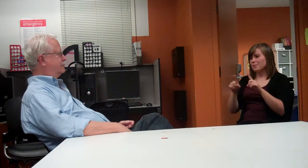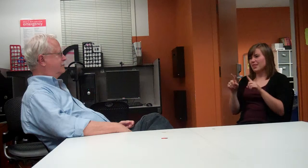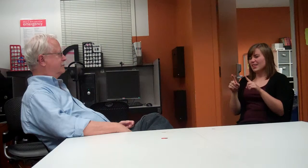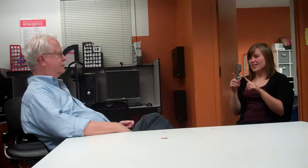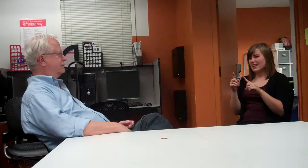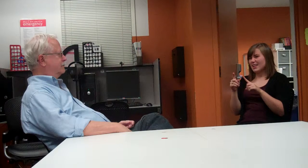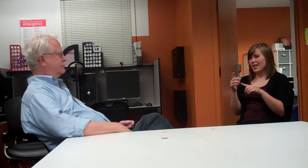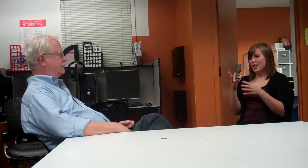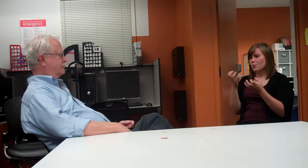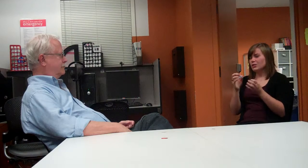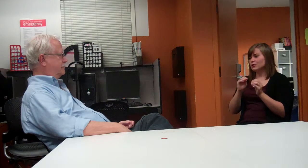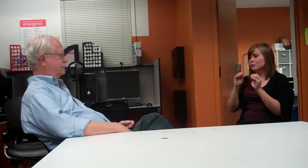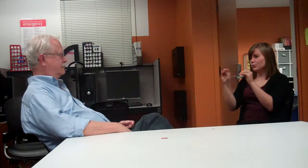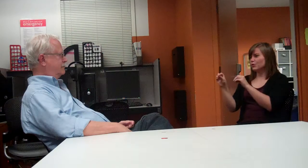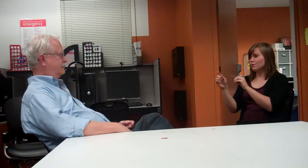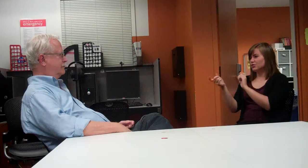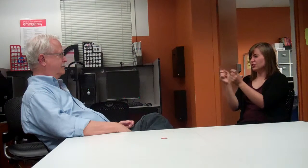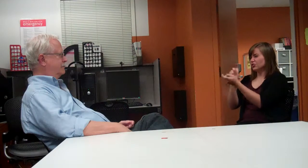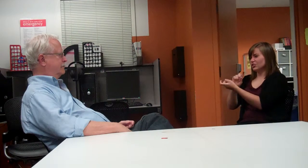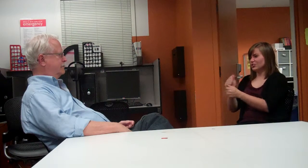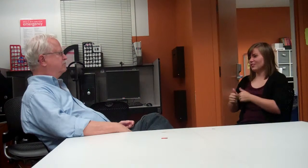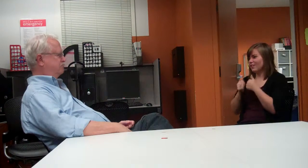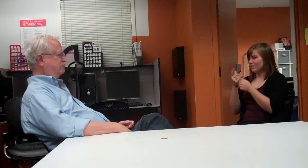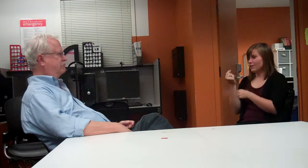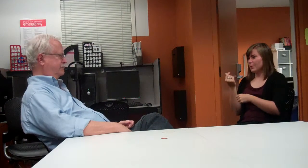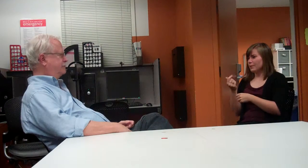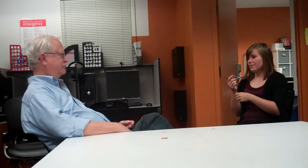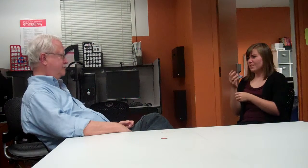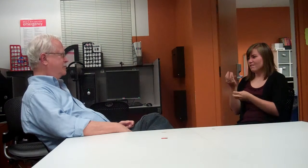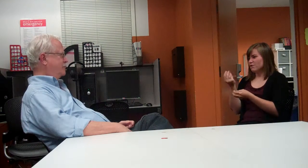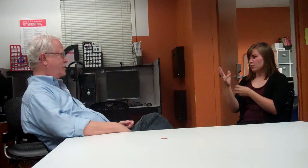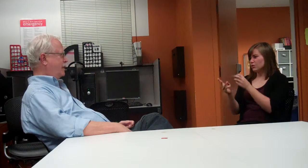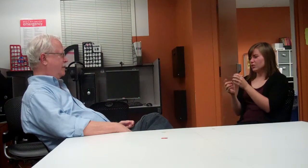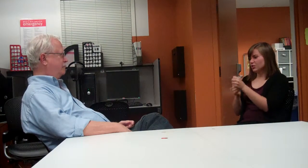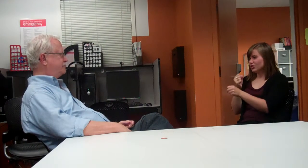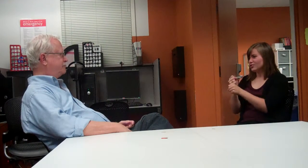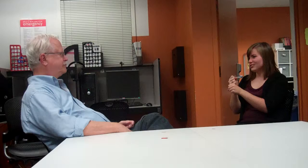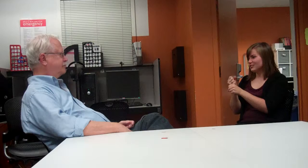would definitely like a change every few years or so.